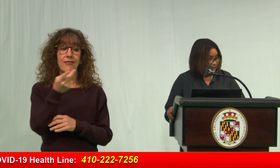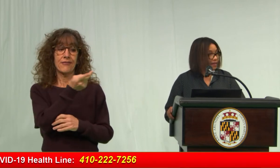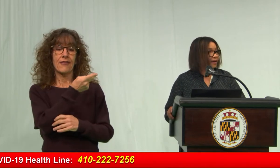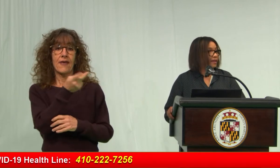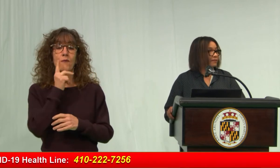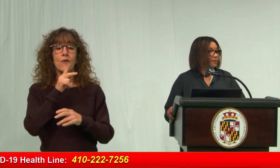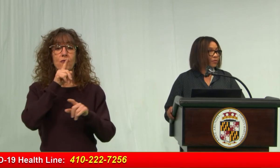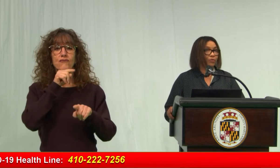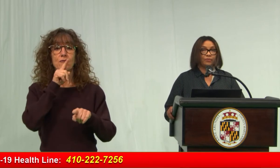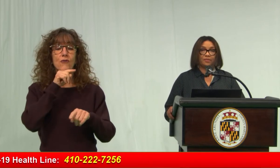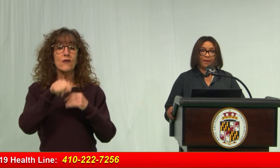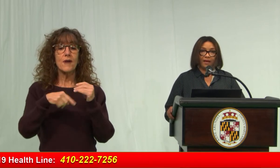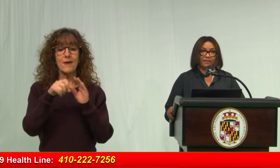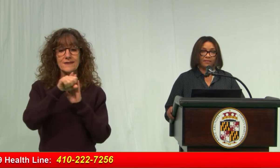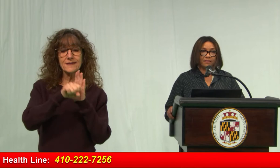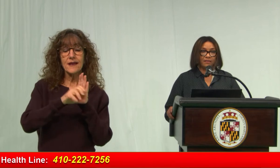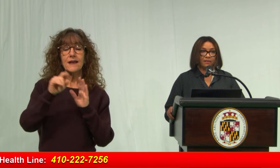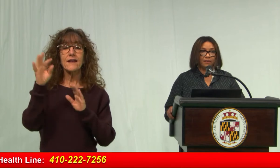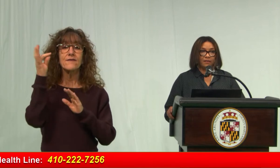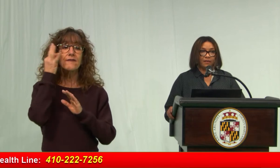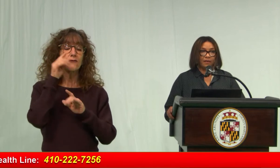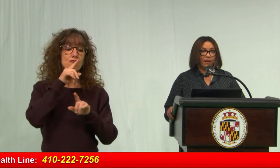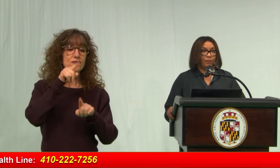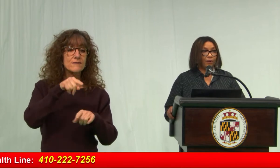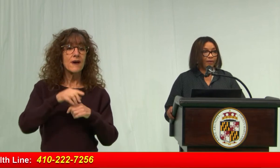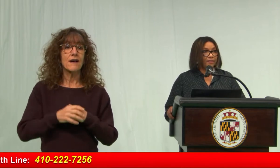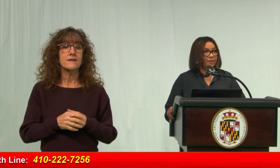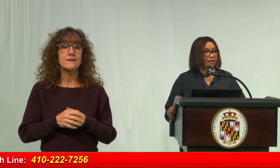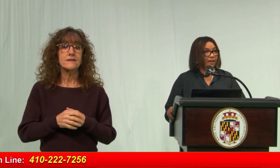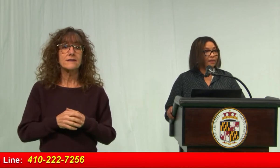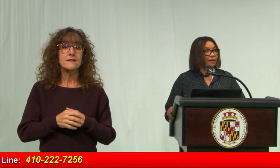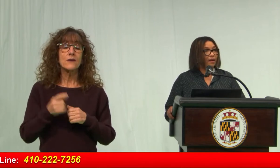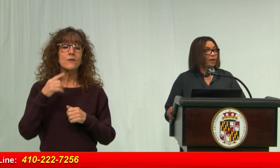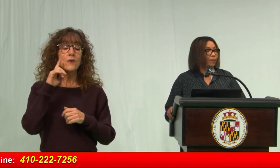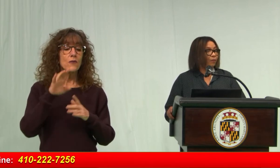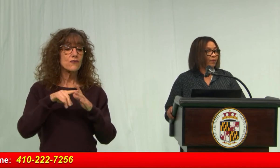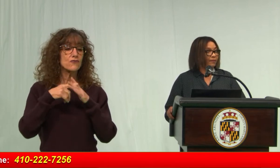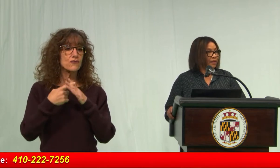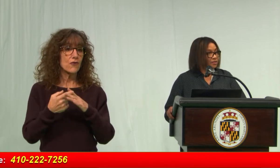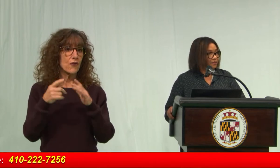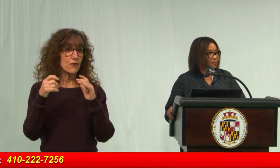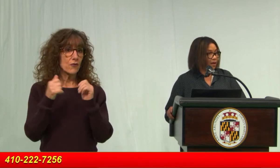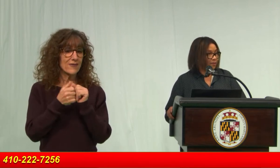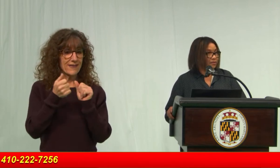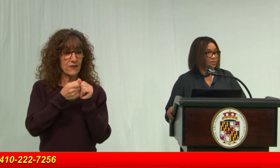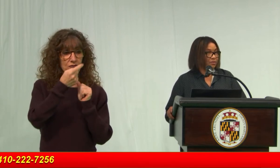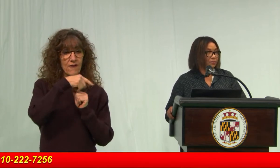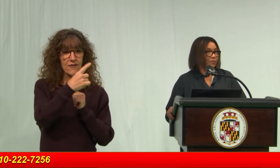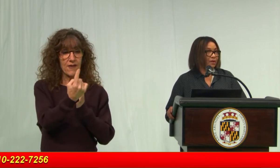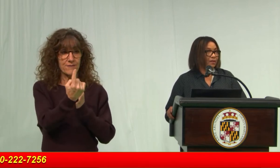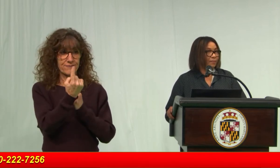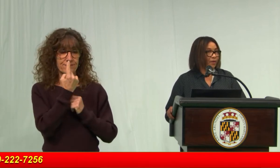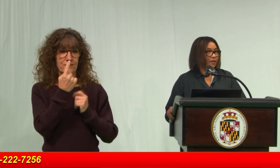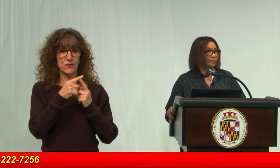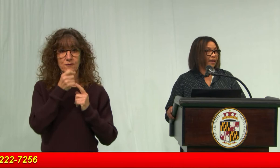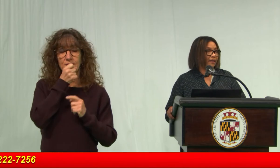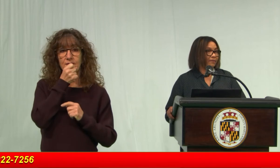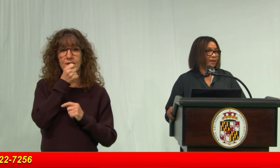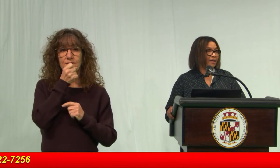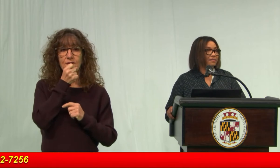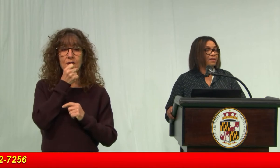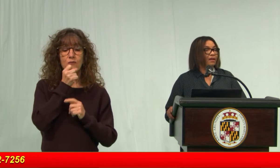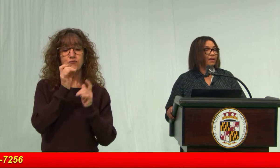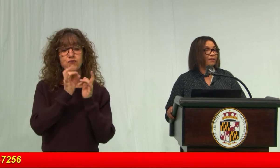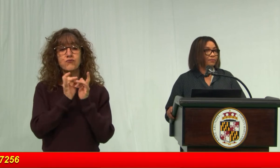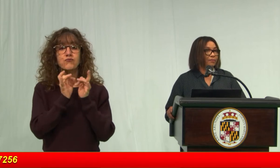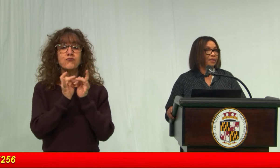the state and the federal response. We're going to begin with each of them coming to the podium and